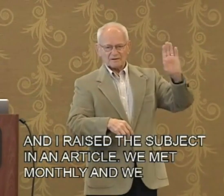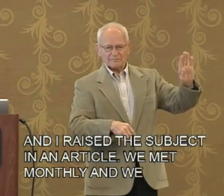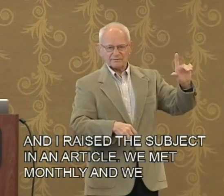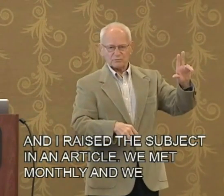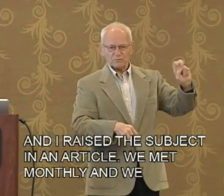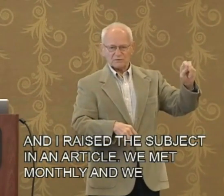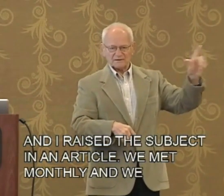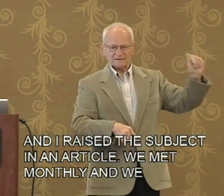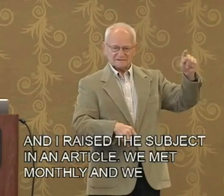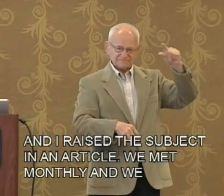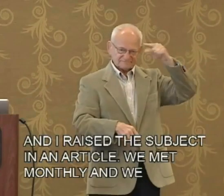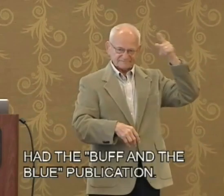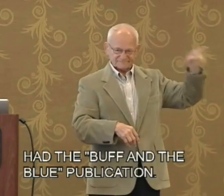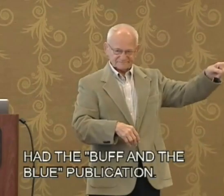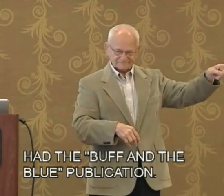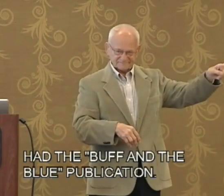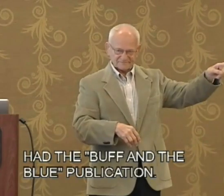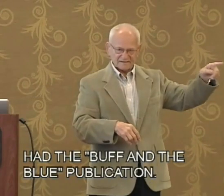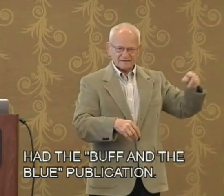And we had the Buff in the Blue publication.